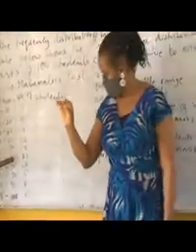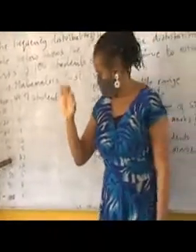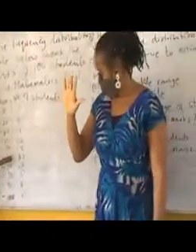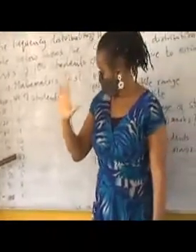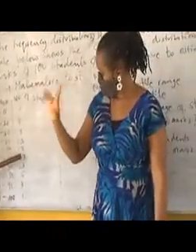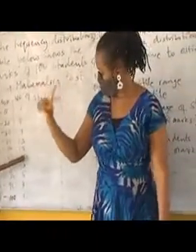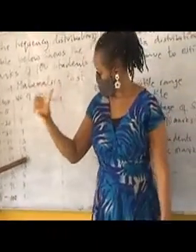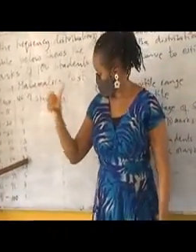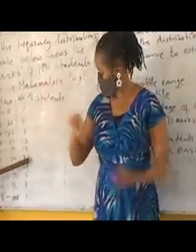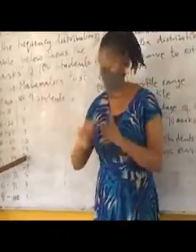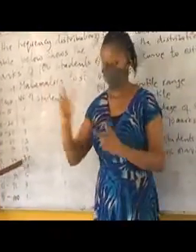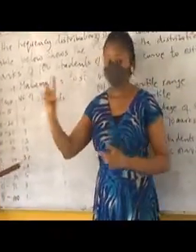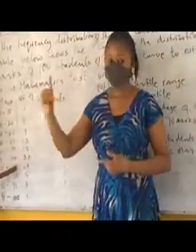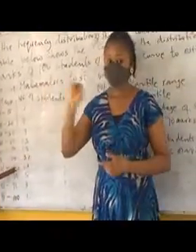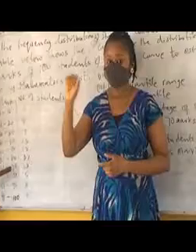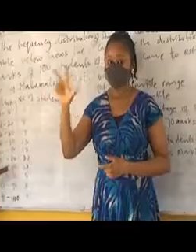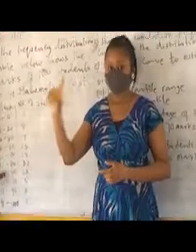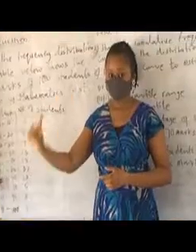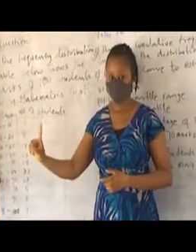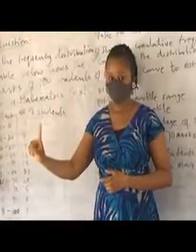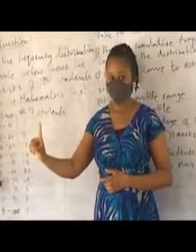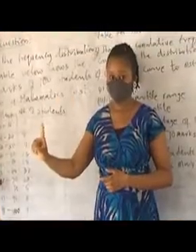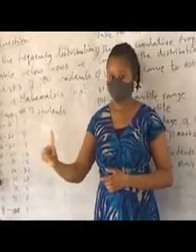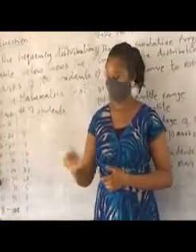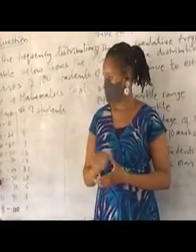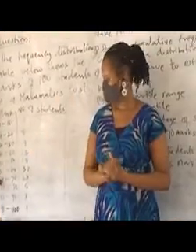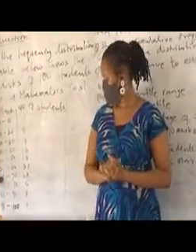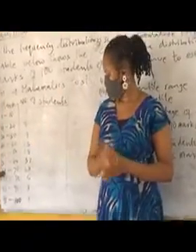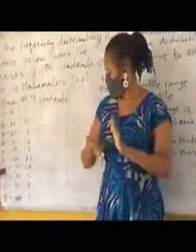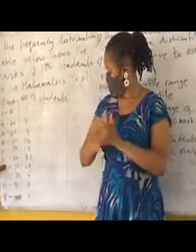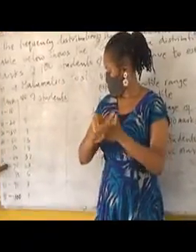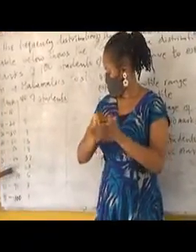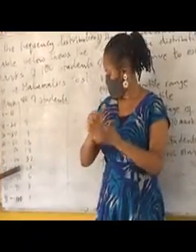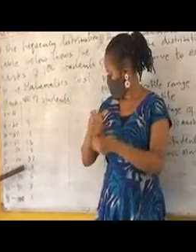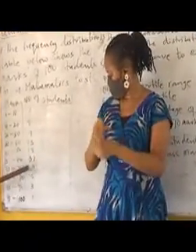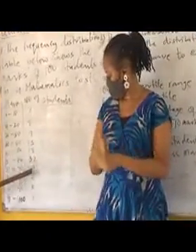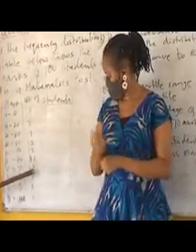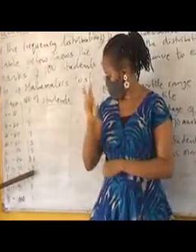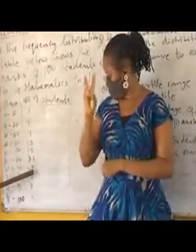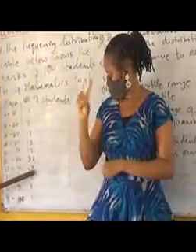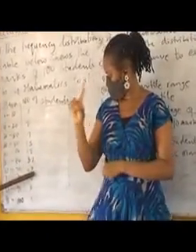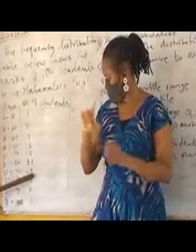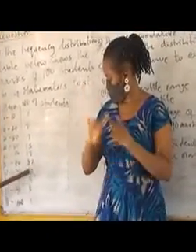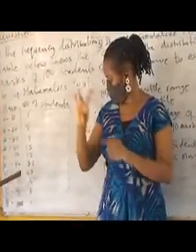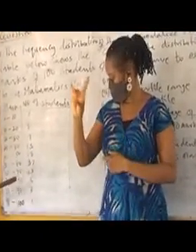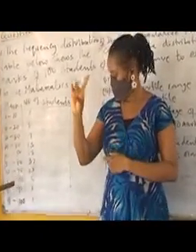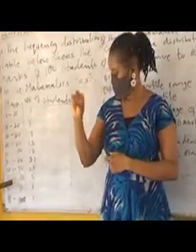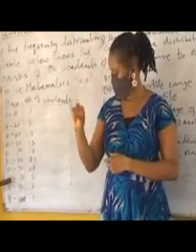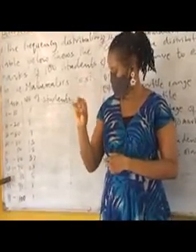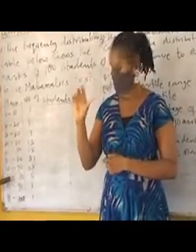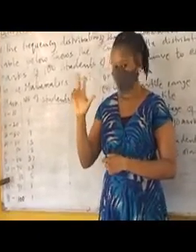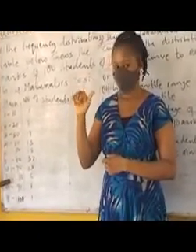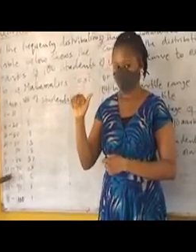51 to 60, 31. Those that scored 61 to 70, you have 30